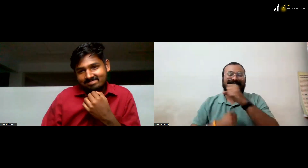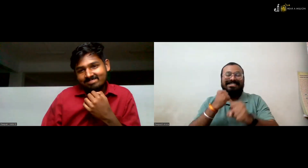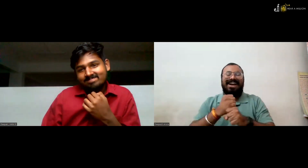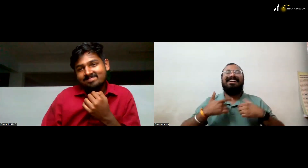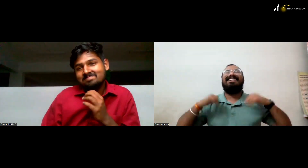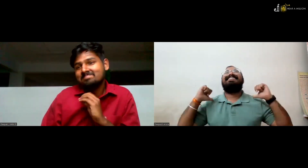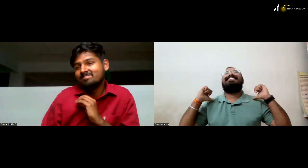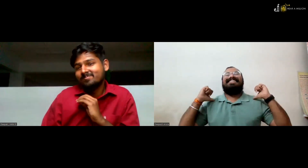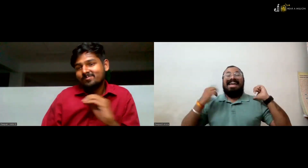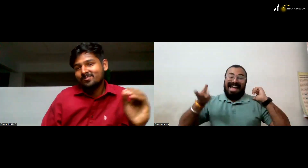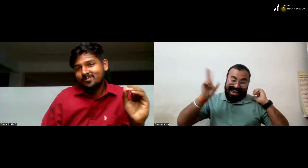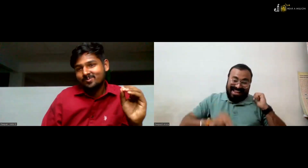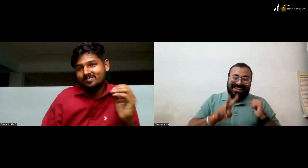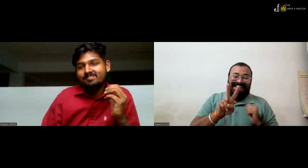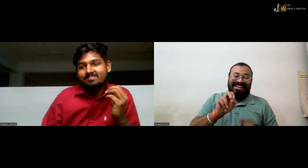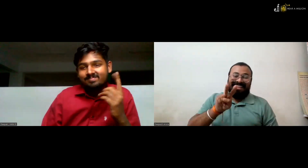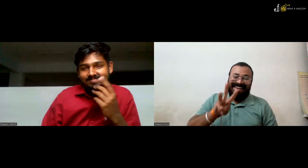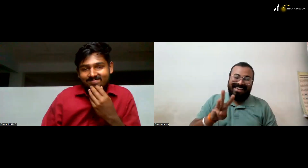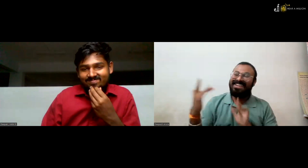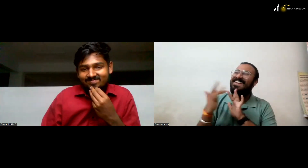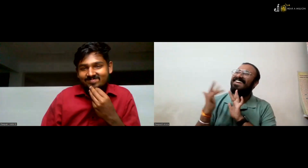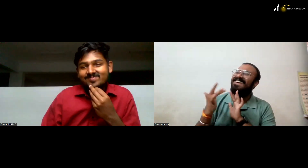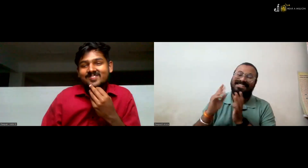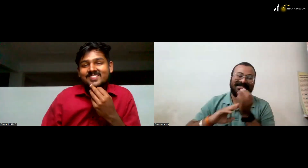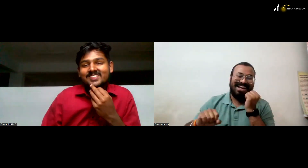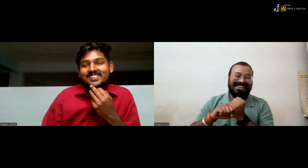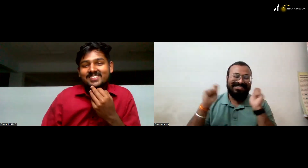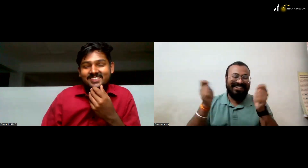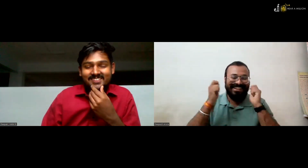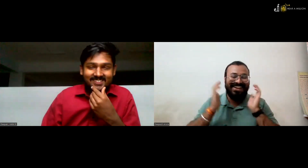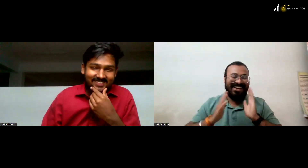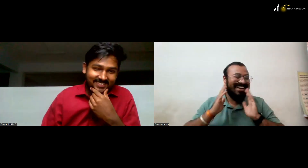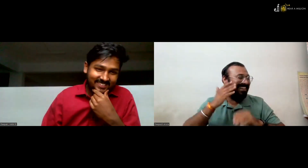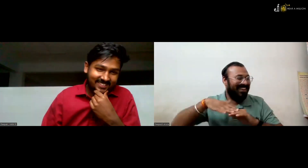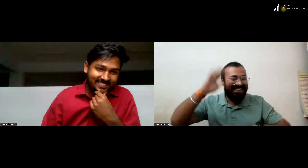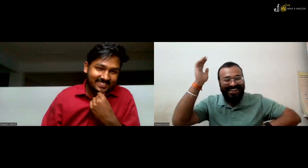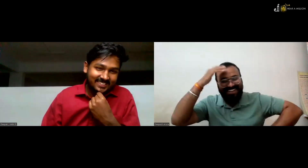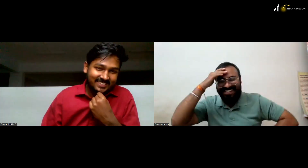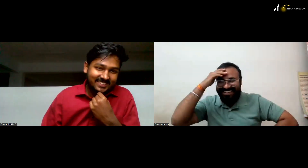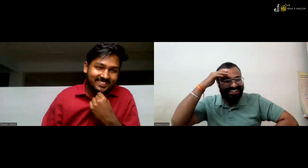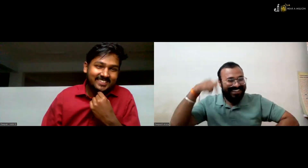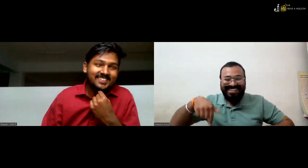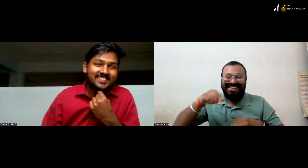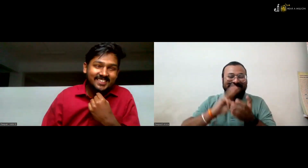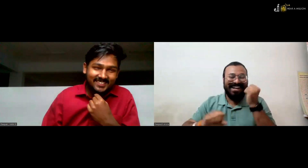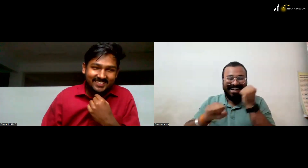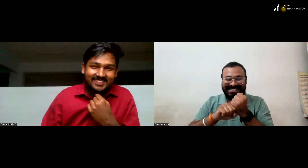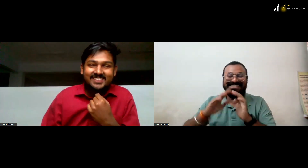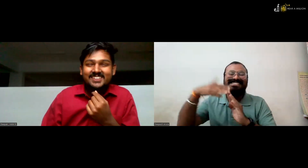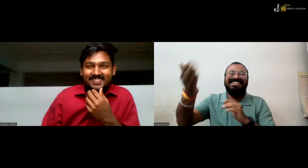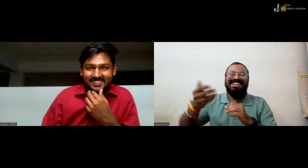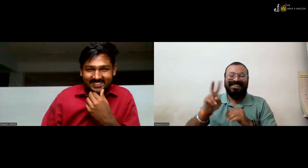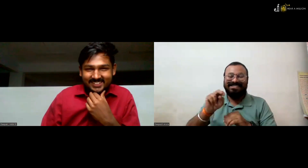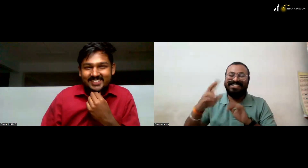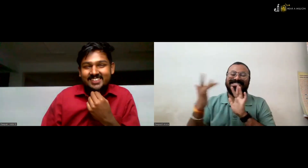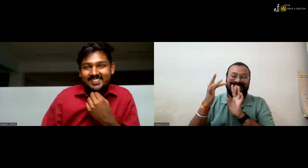people on the trips, And then in the 2023, again, in the festivals and